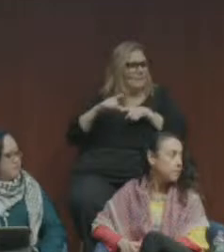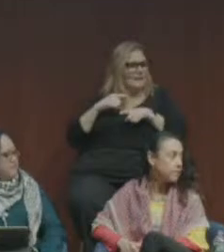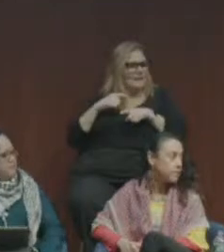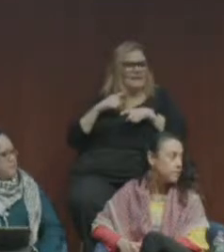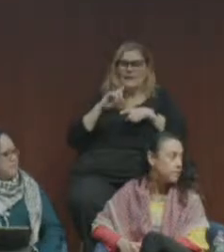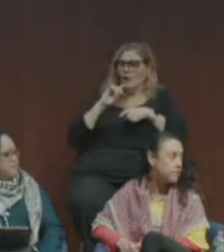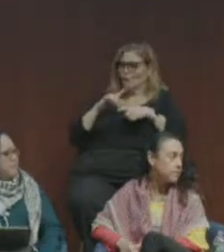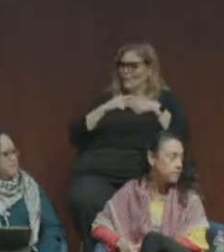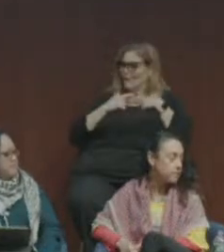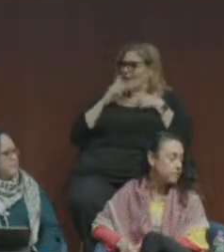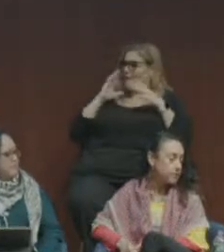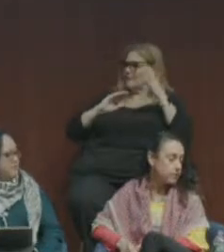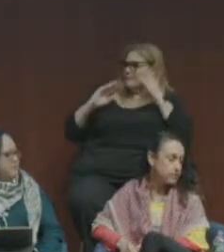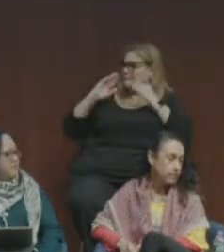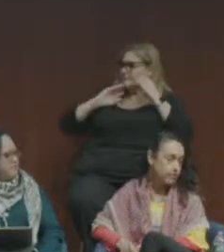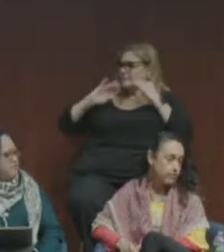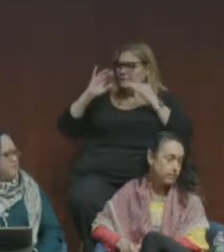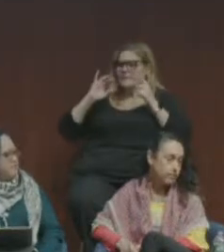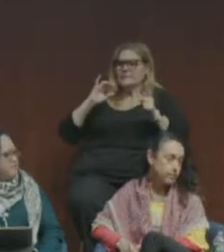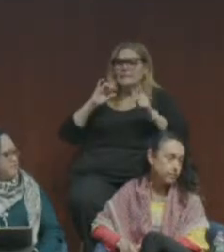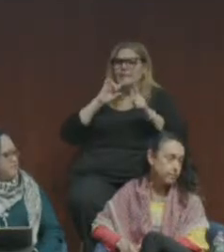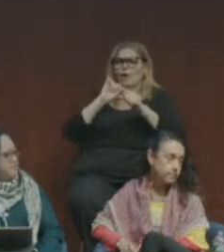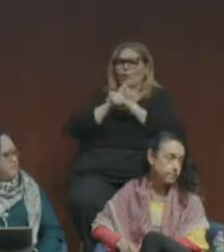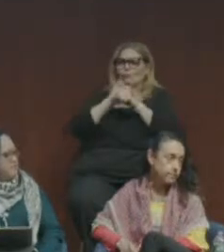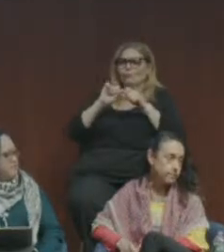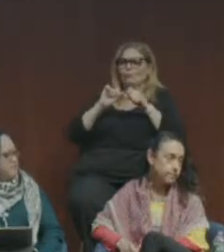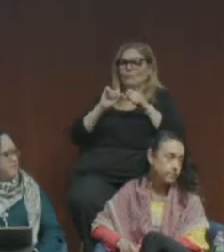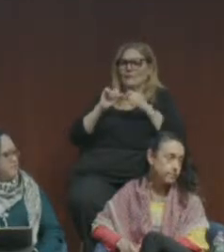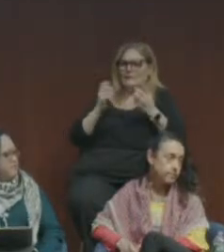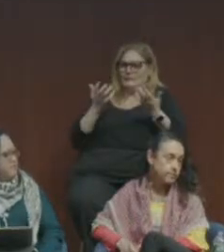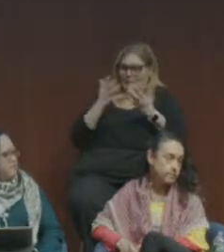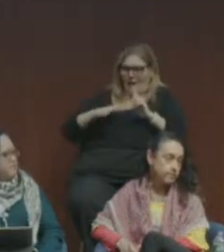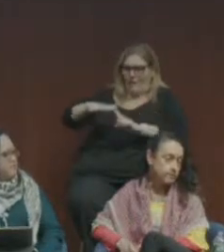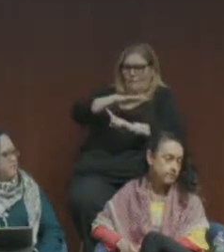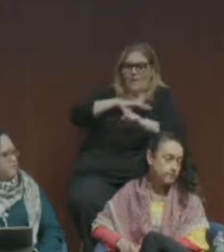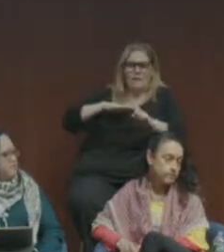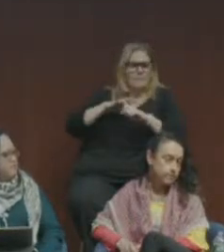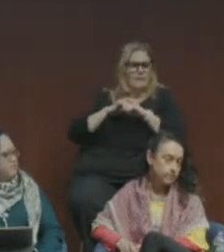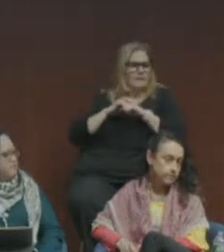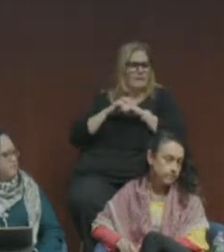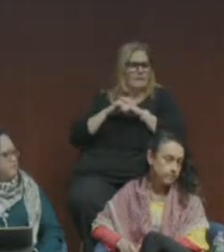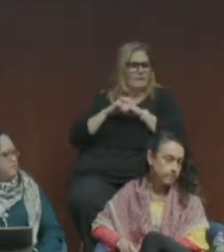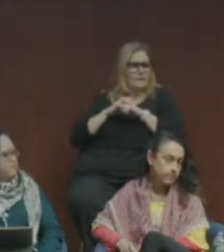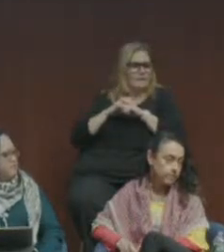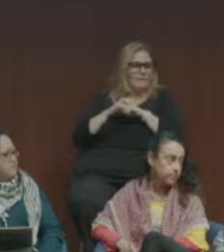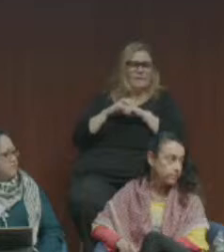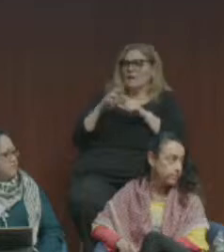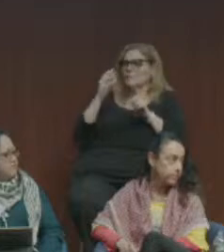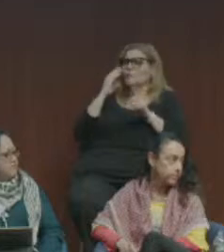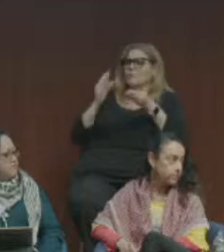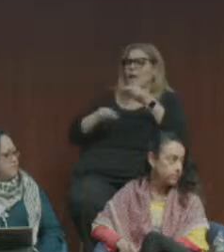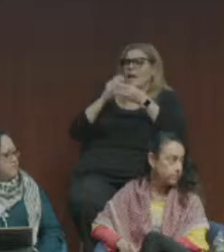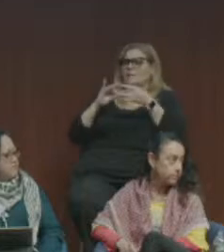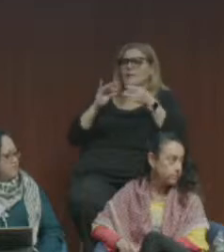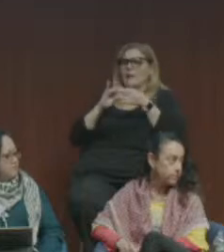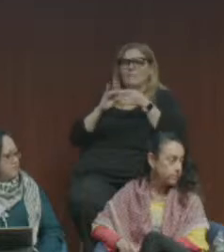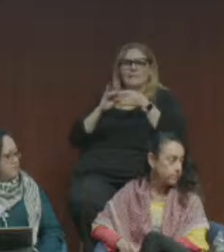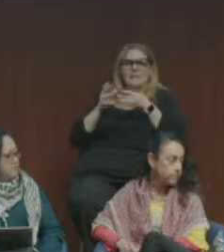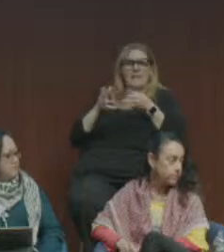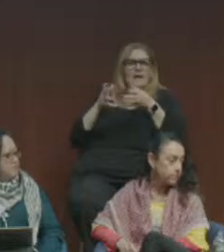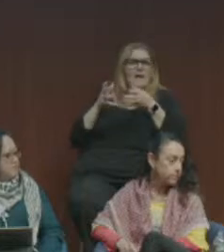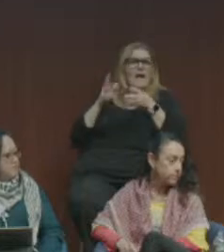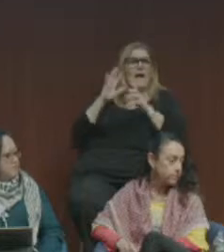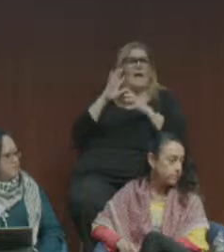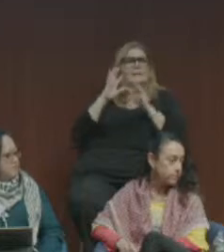context, in our lived conditions, in our material conditions, right? And just as a side note, I neglected to